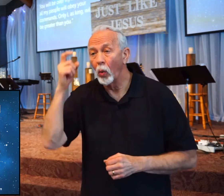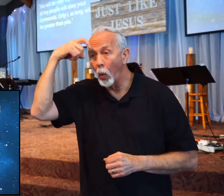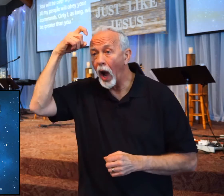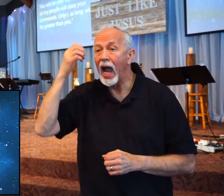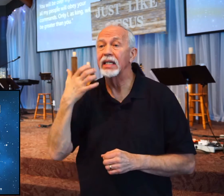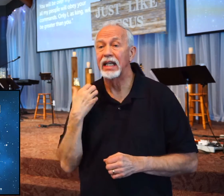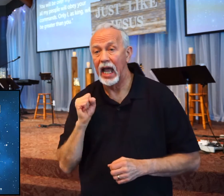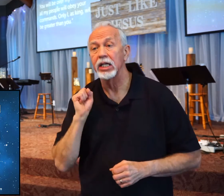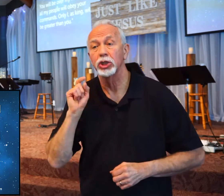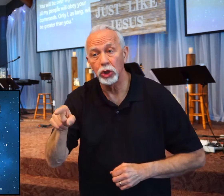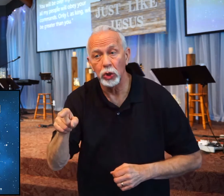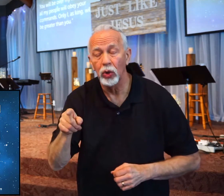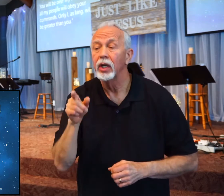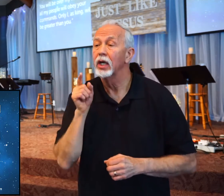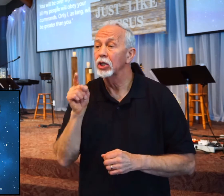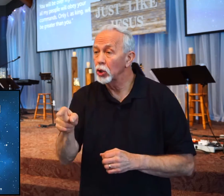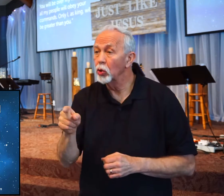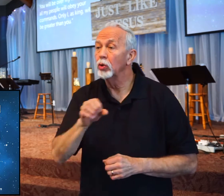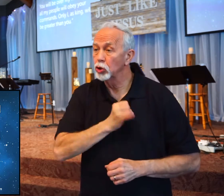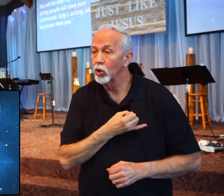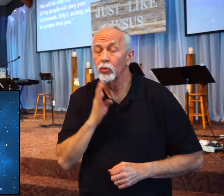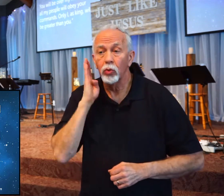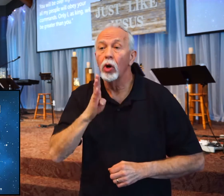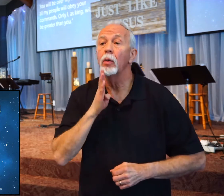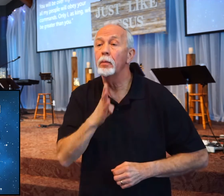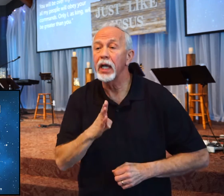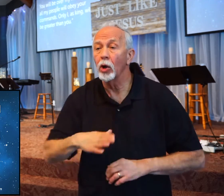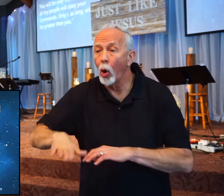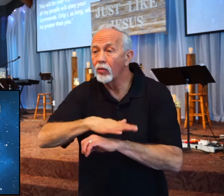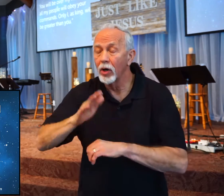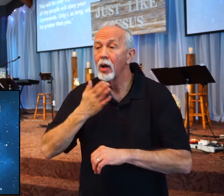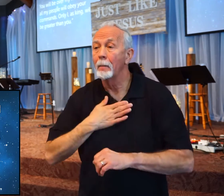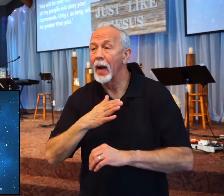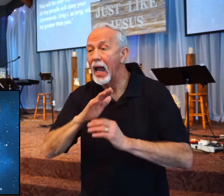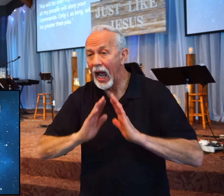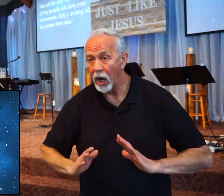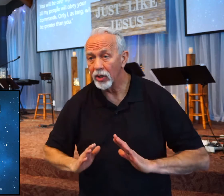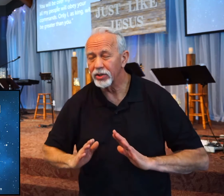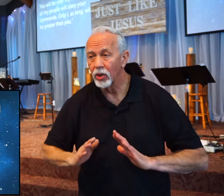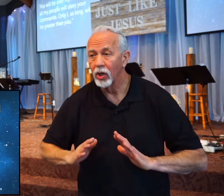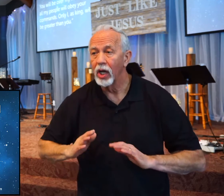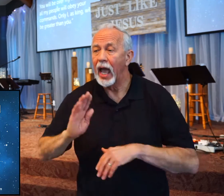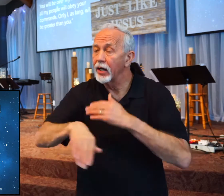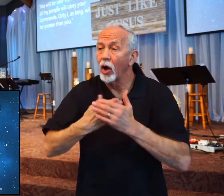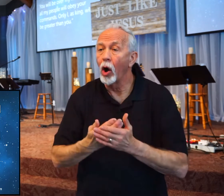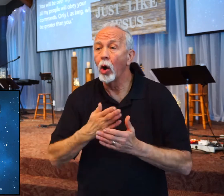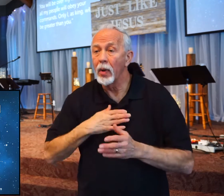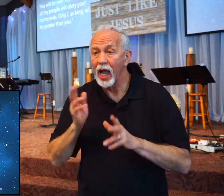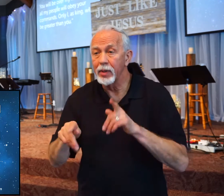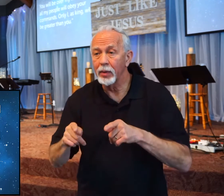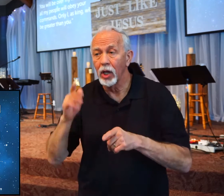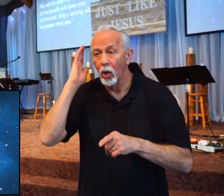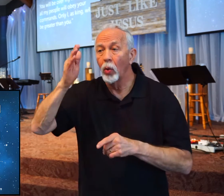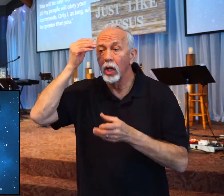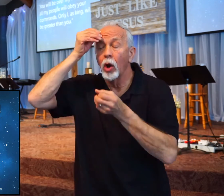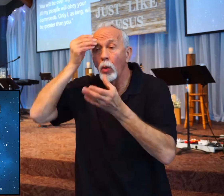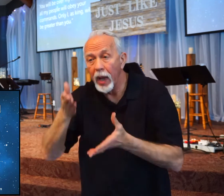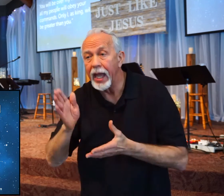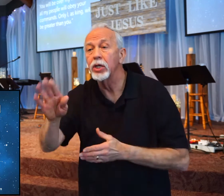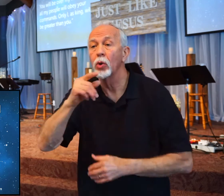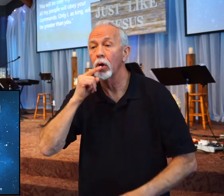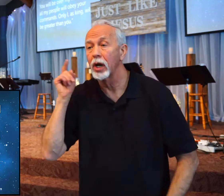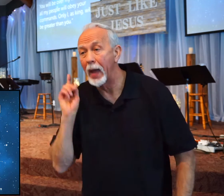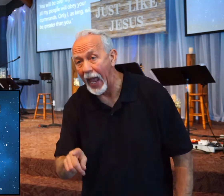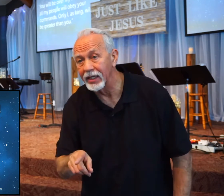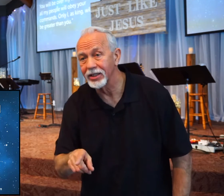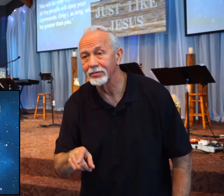you are. So you, Joseph, will be over my house, and all my people will obey your commands.